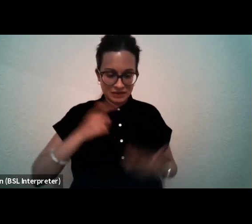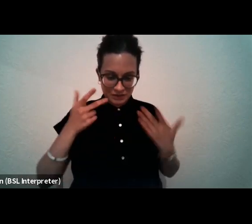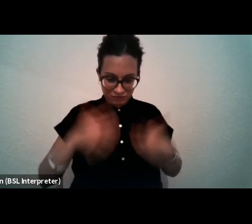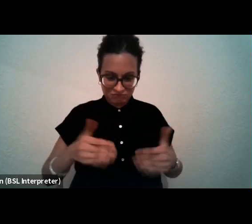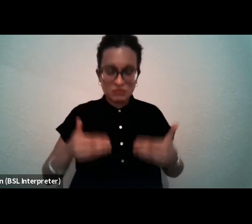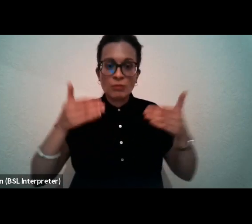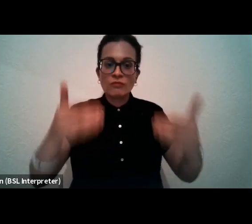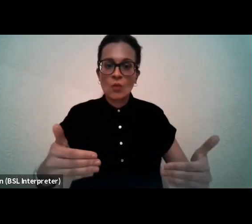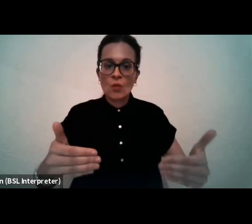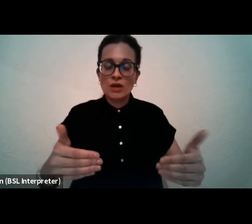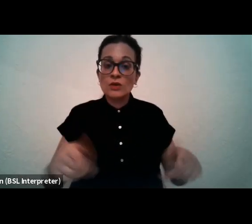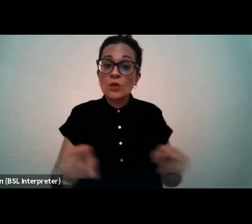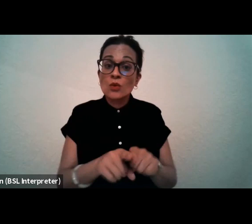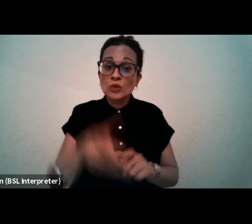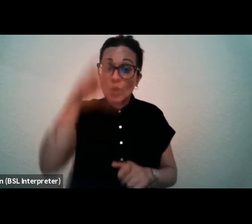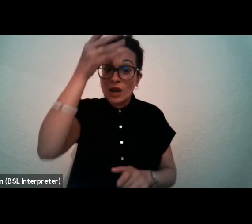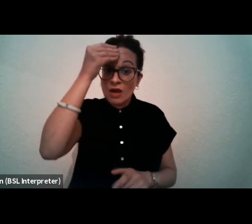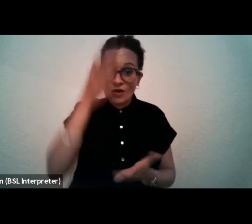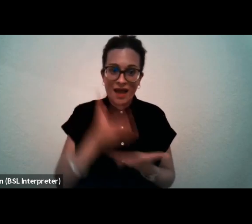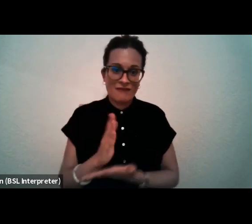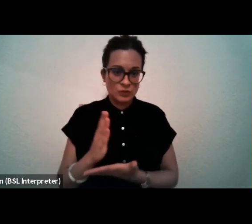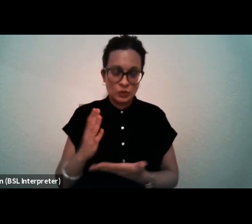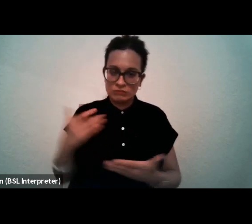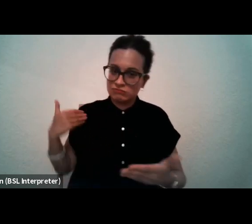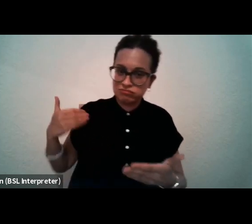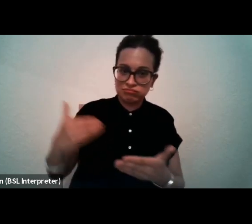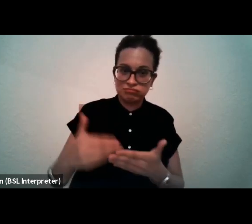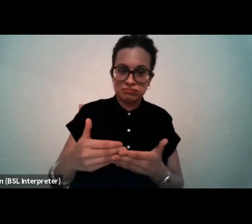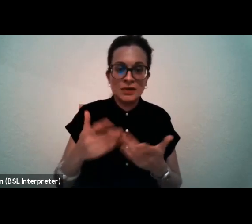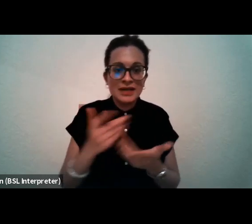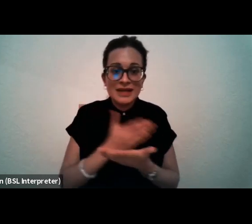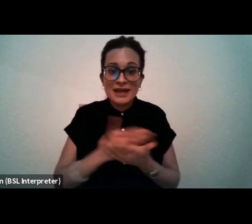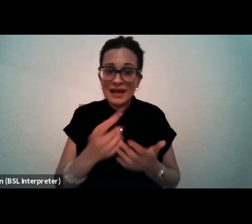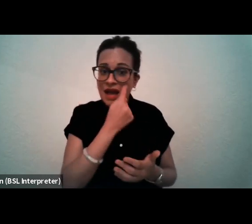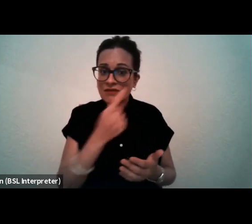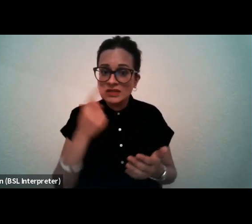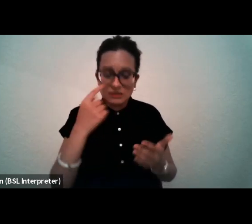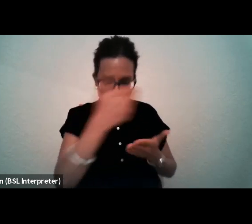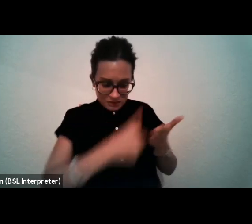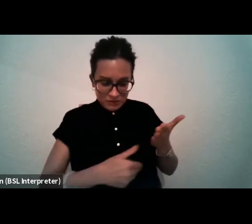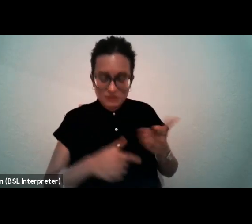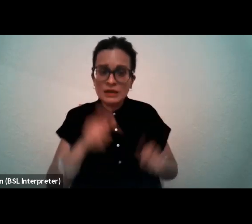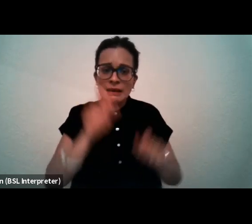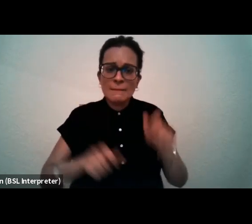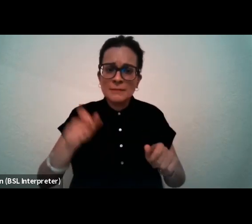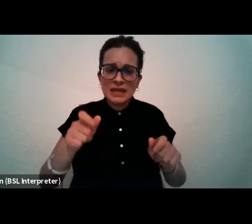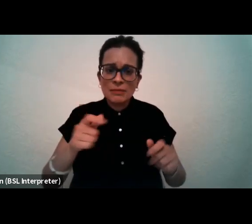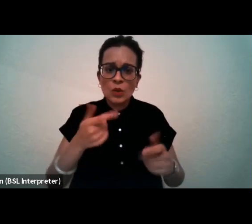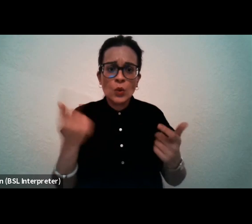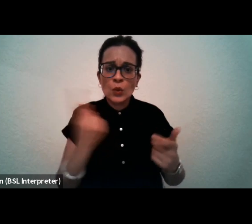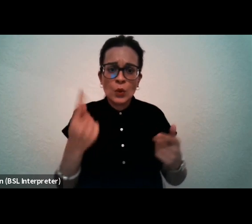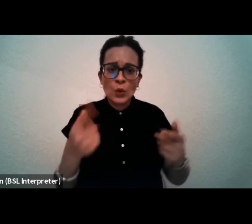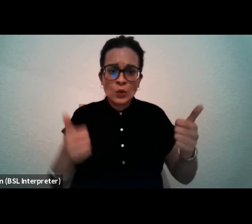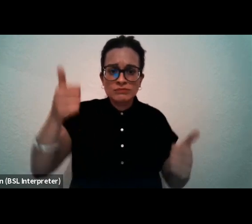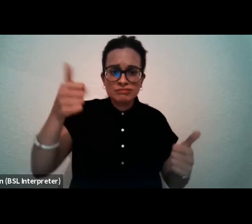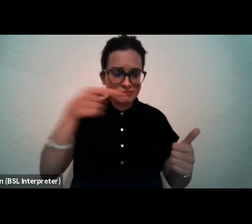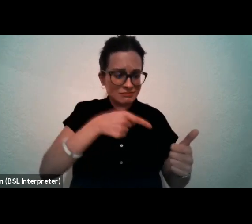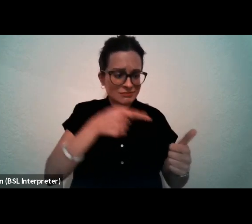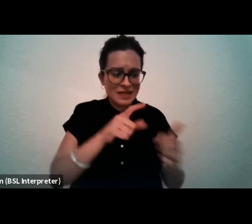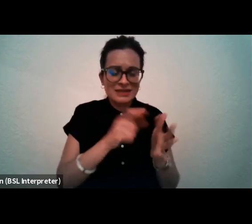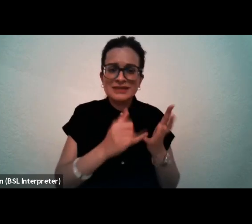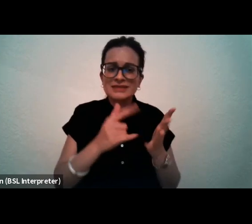forward. But we have to learn from this. You know, there is a clear evidence that disadvantage has had a massive impact, and